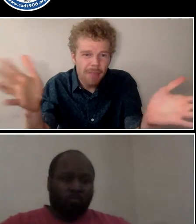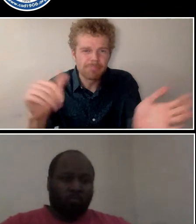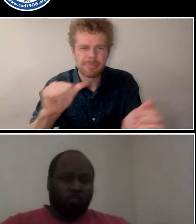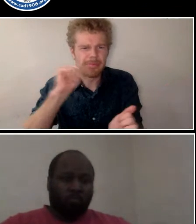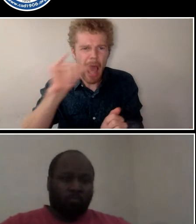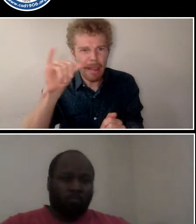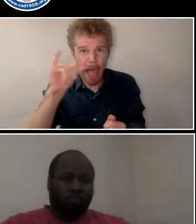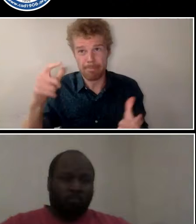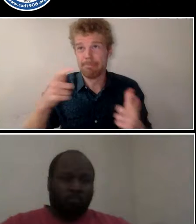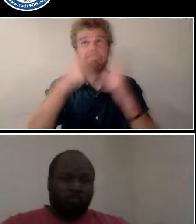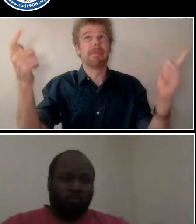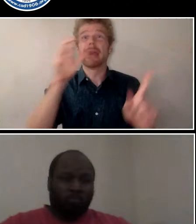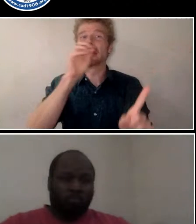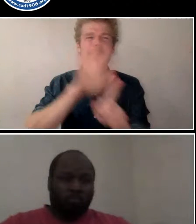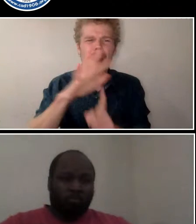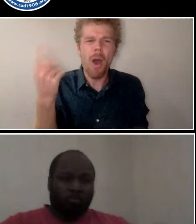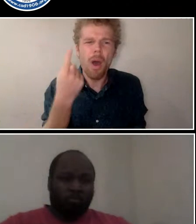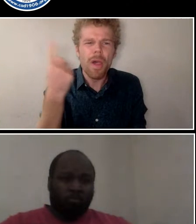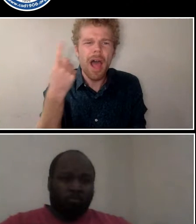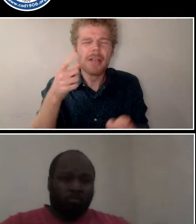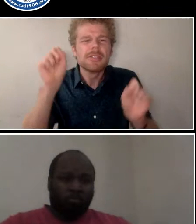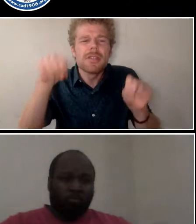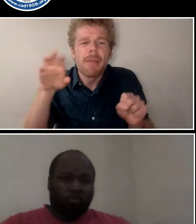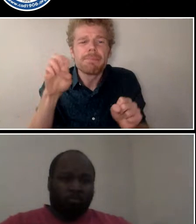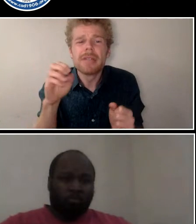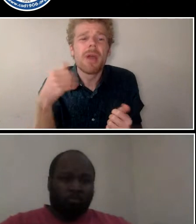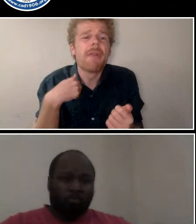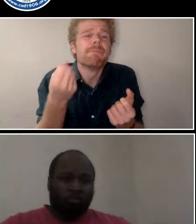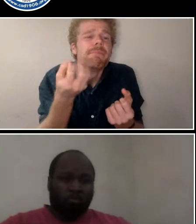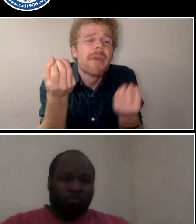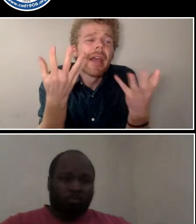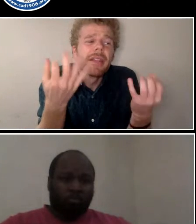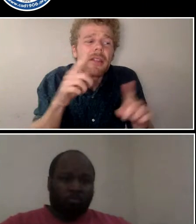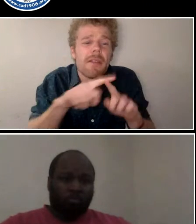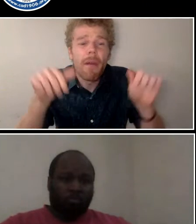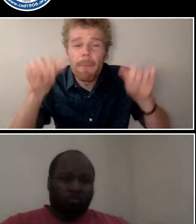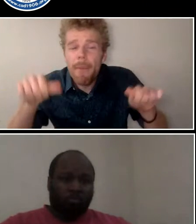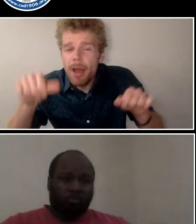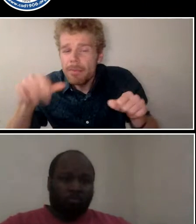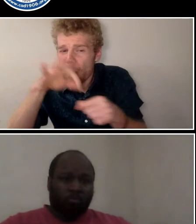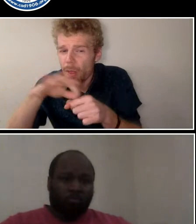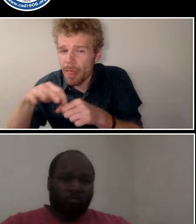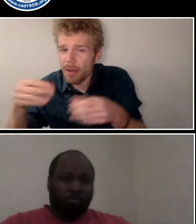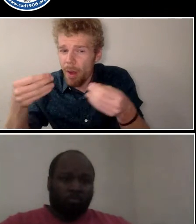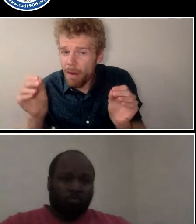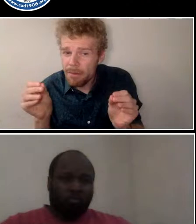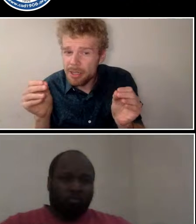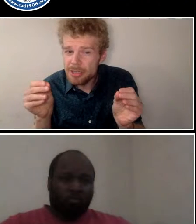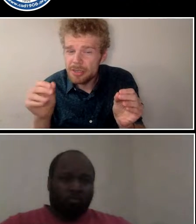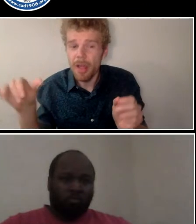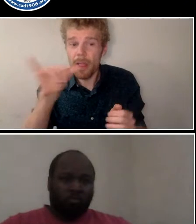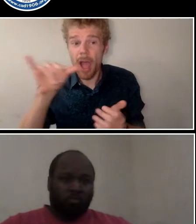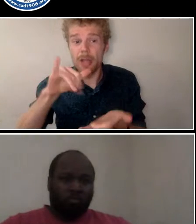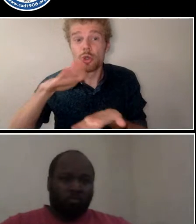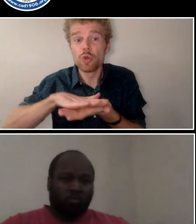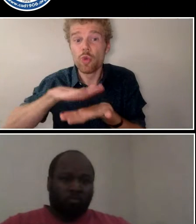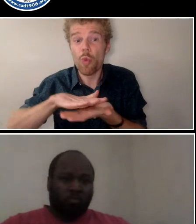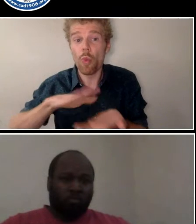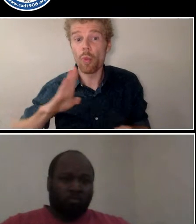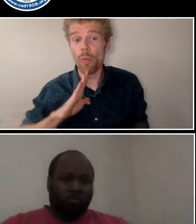run, and I want to impress upon you, anyone can do that. It's not only those who have been in the